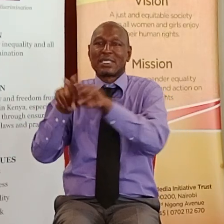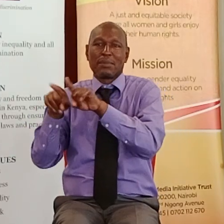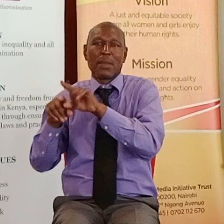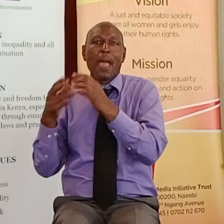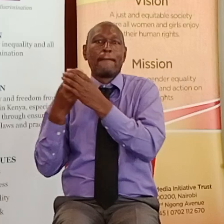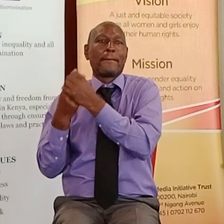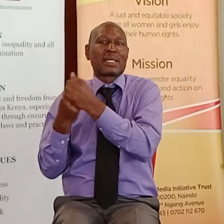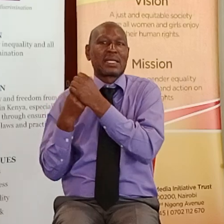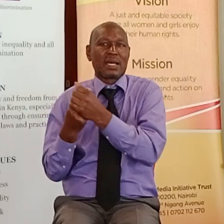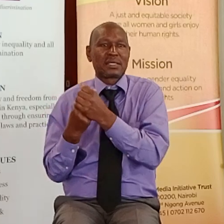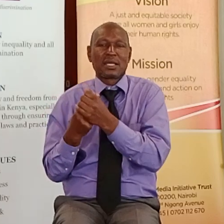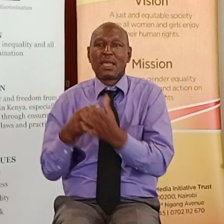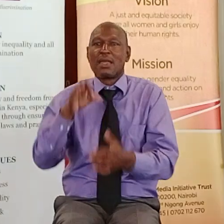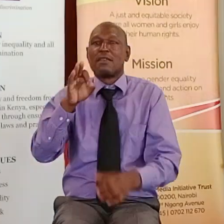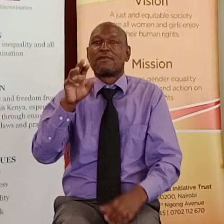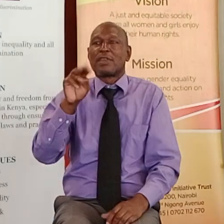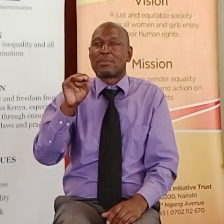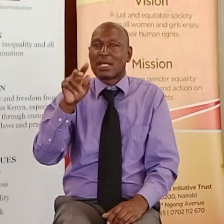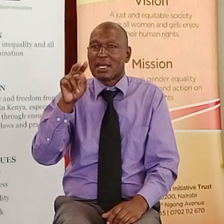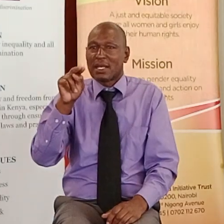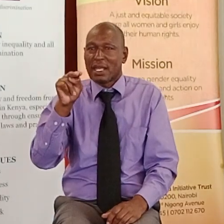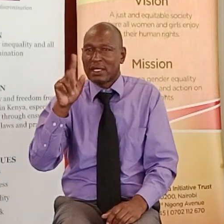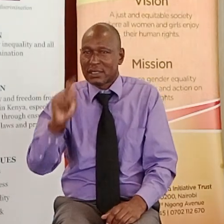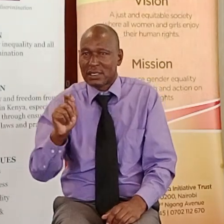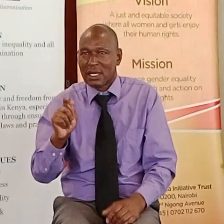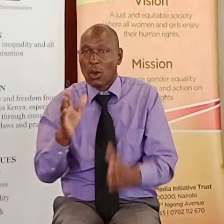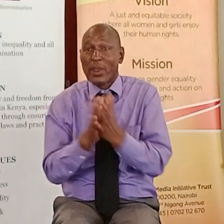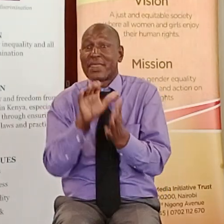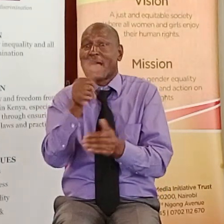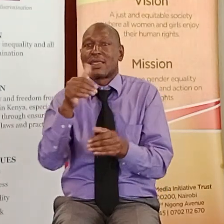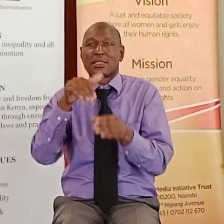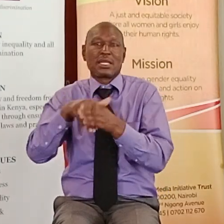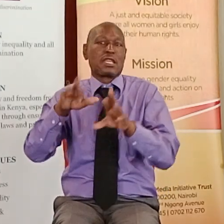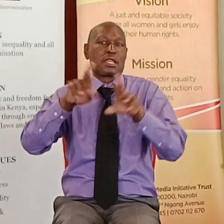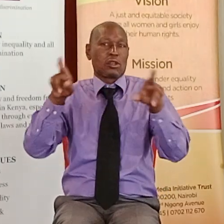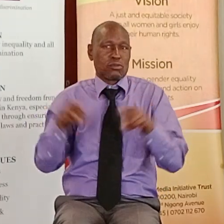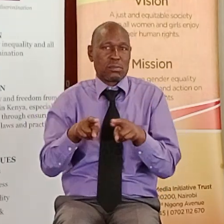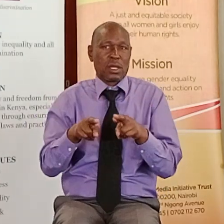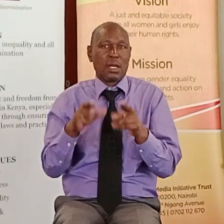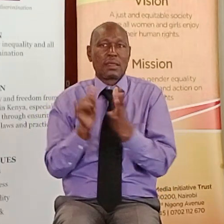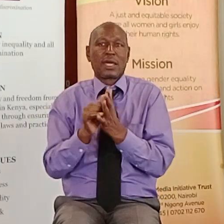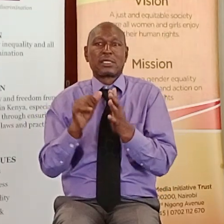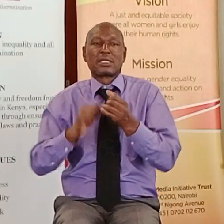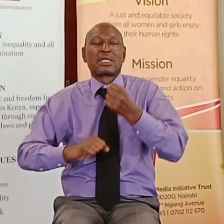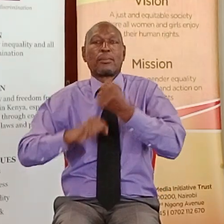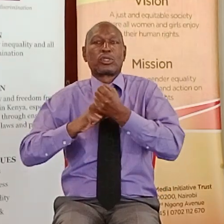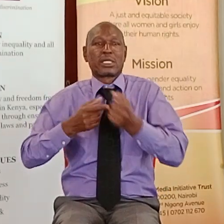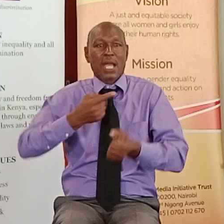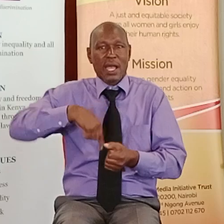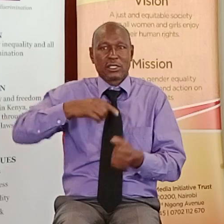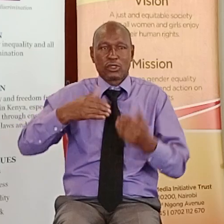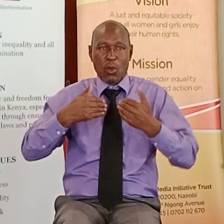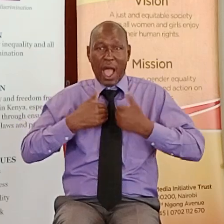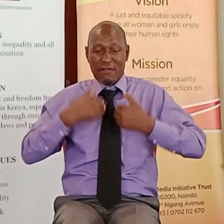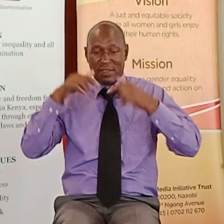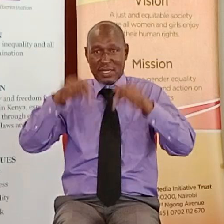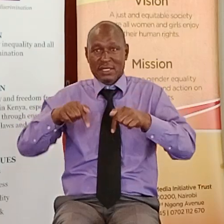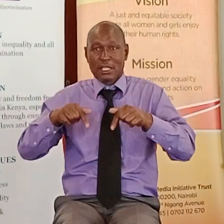Trust, Femnet, and others here in the room that were able to support us to have this today. So we